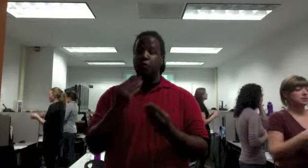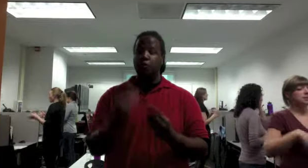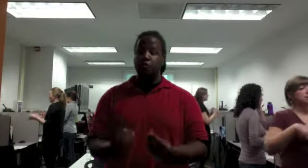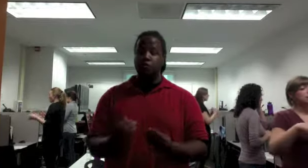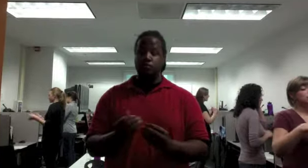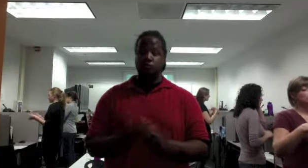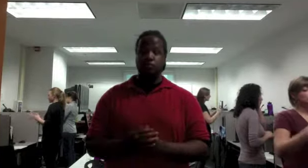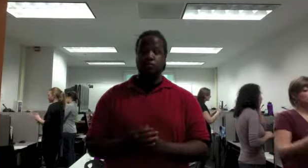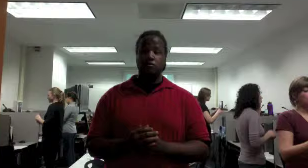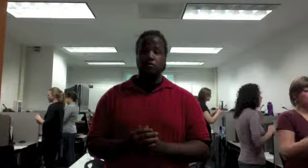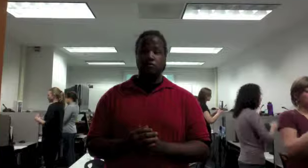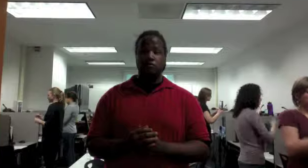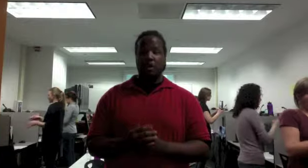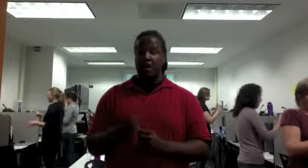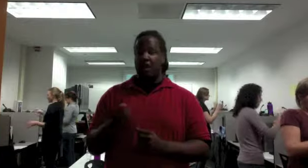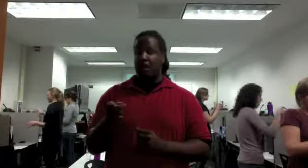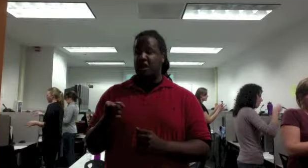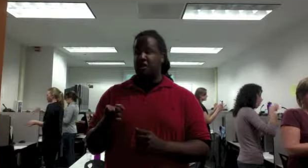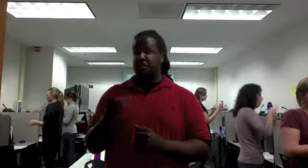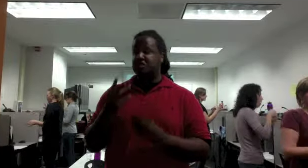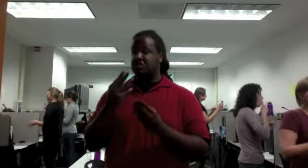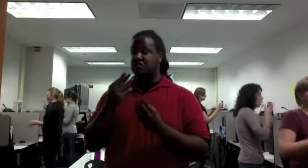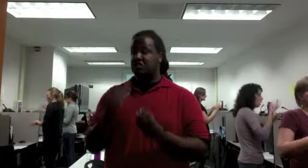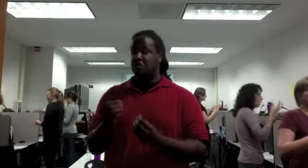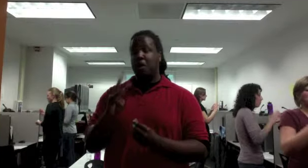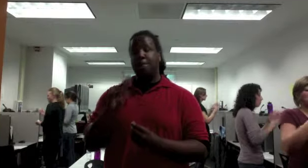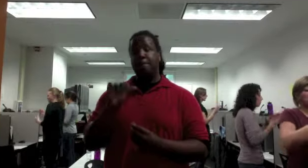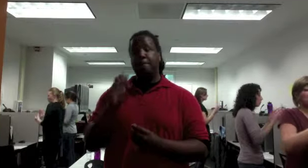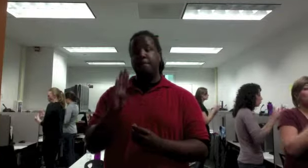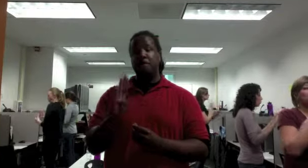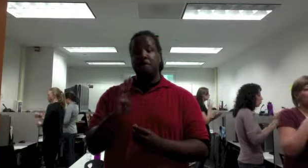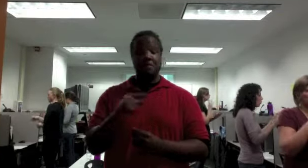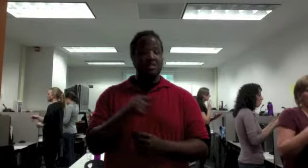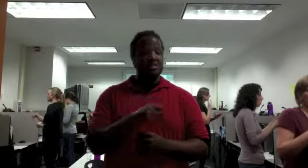take these two, and they take this bulb here, and they get it wet.